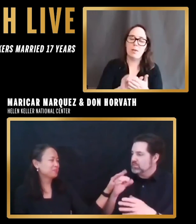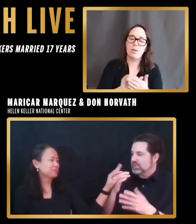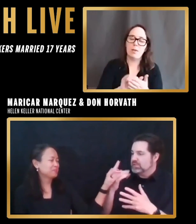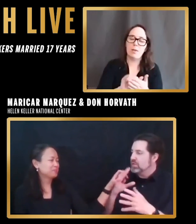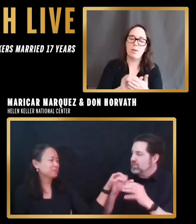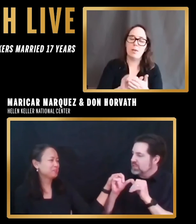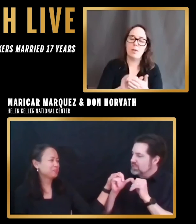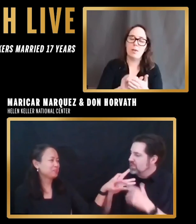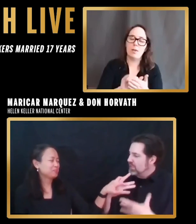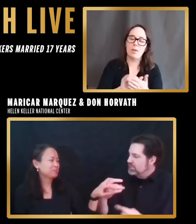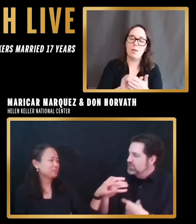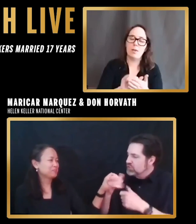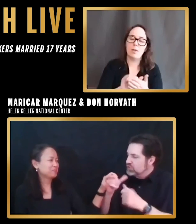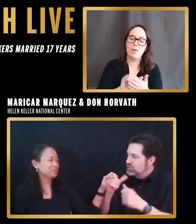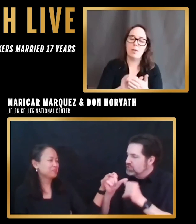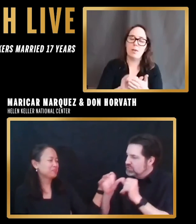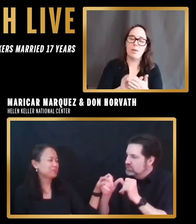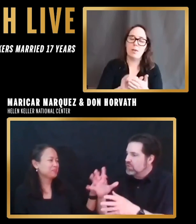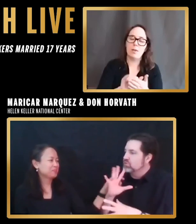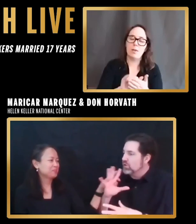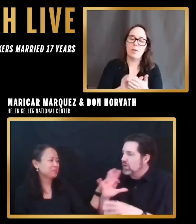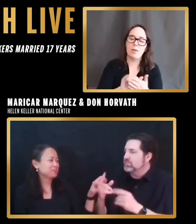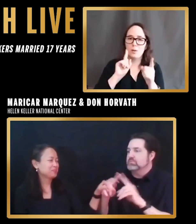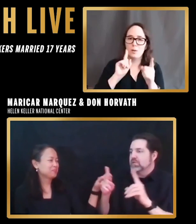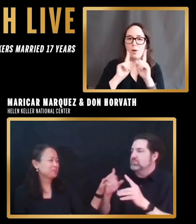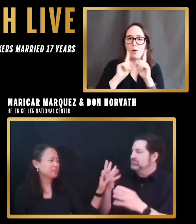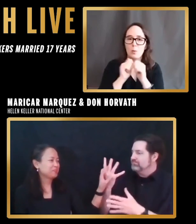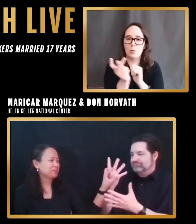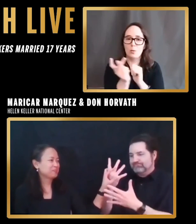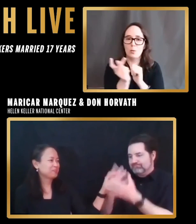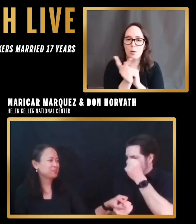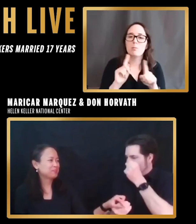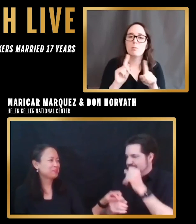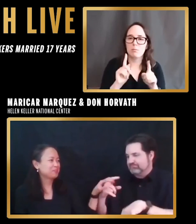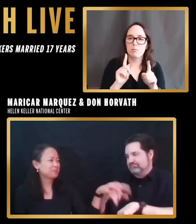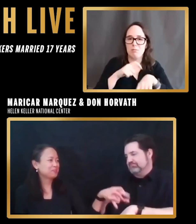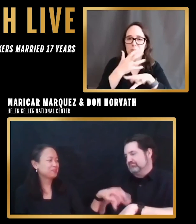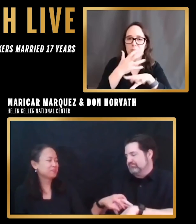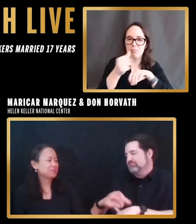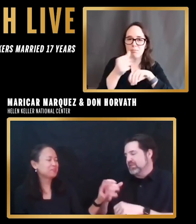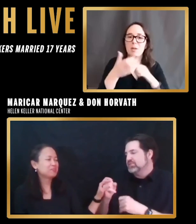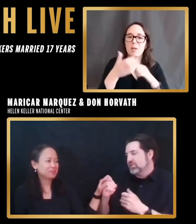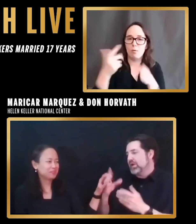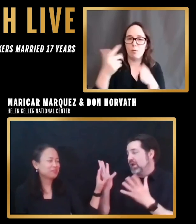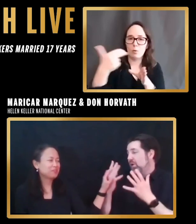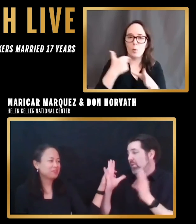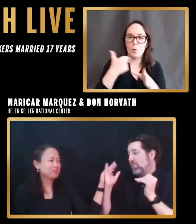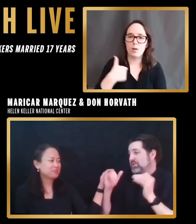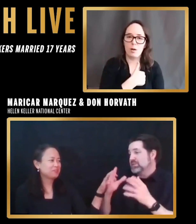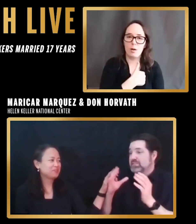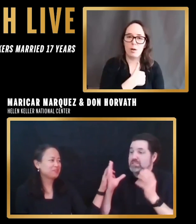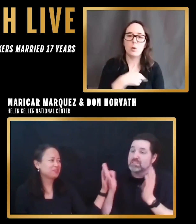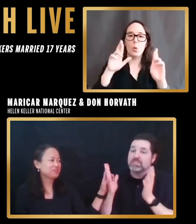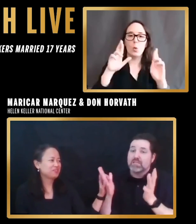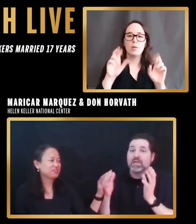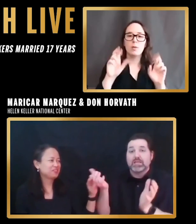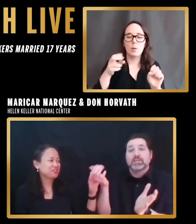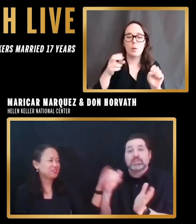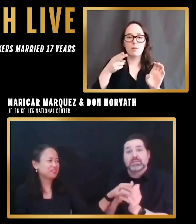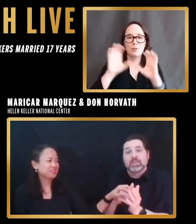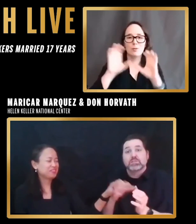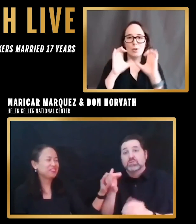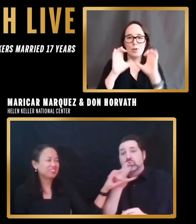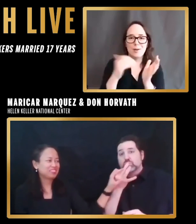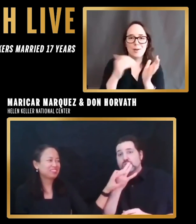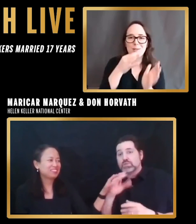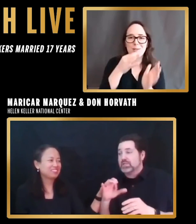here. But thank you so much for joining us today. I hope we can all chat again soon. Again, thank you for everyone who tuned in to